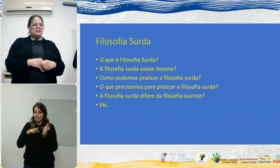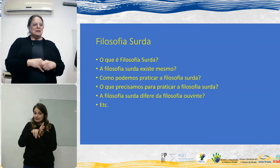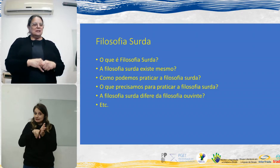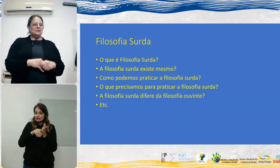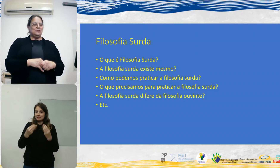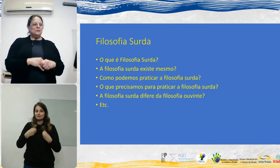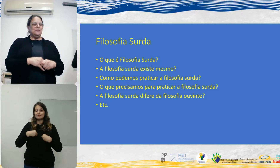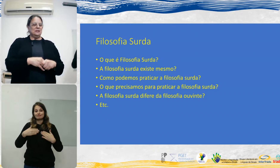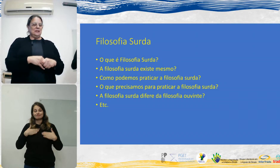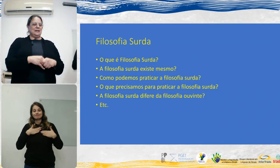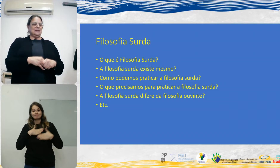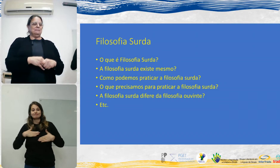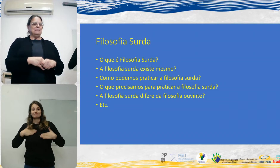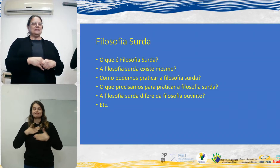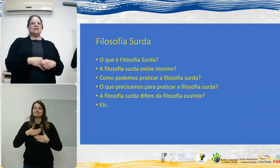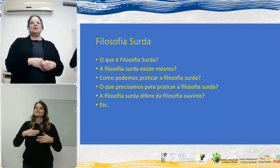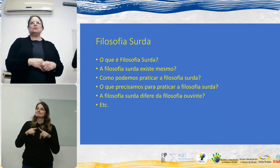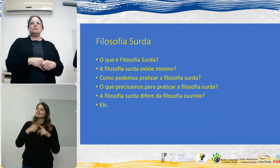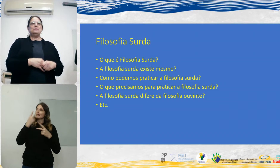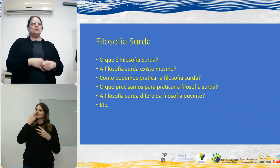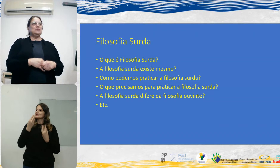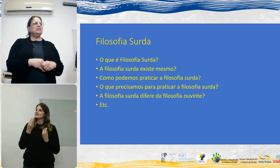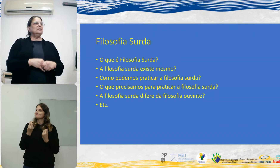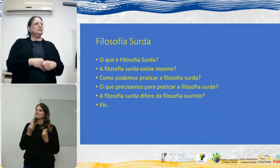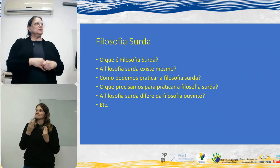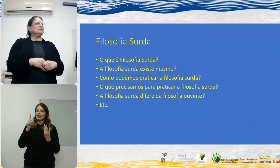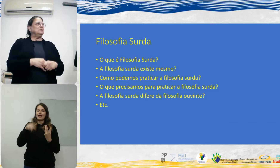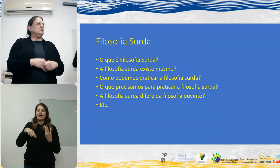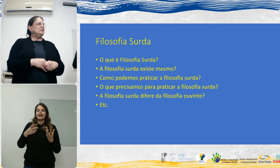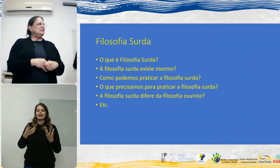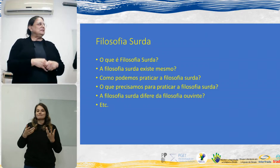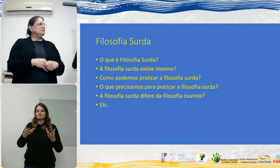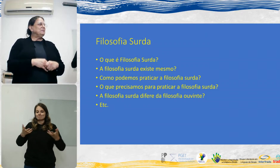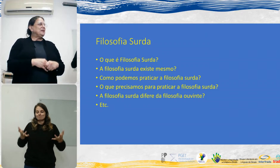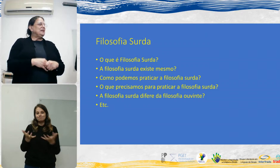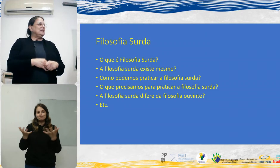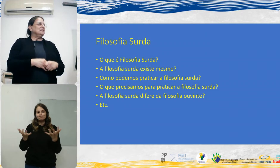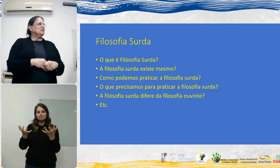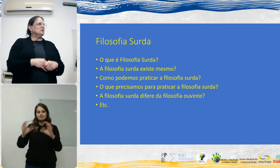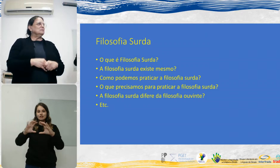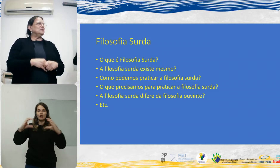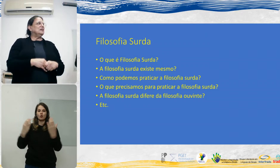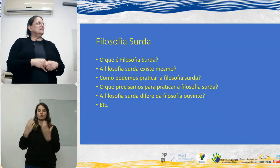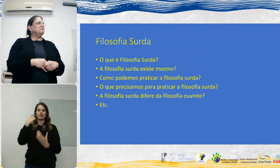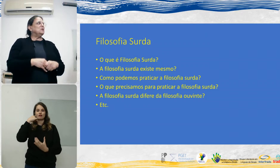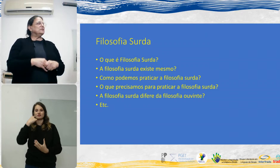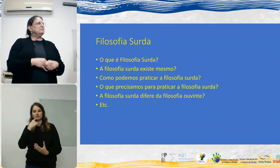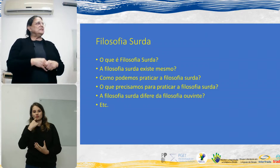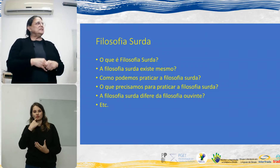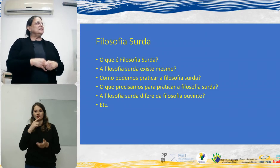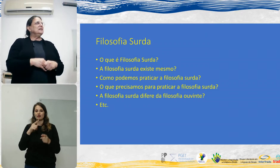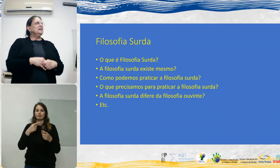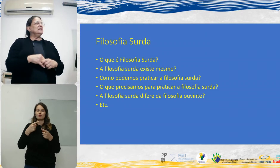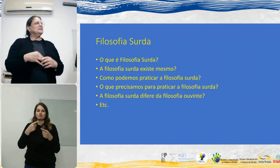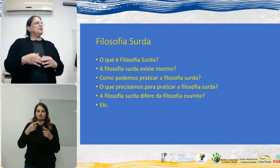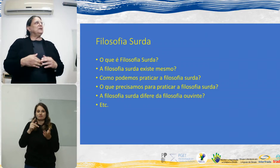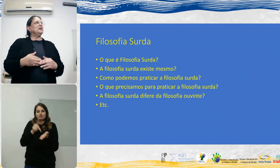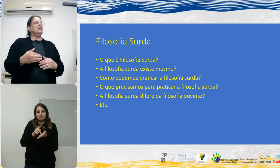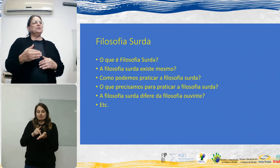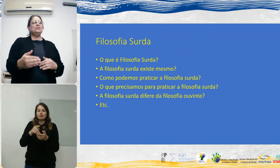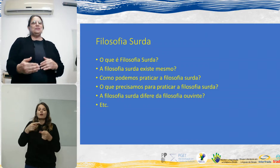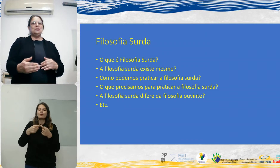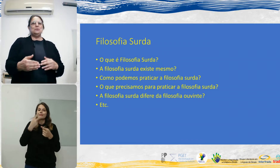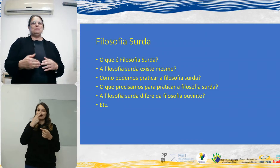also because you feel like it makes a contribution to your community in terms of possibly